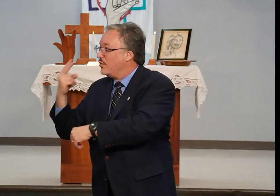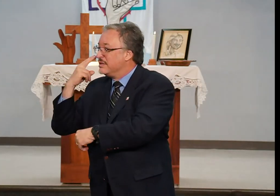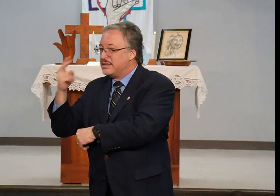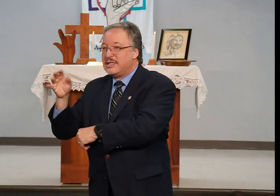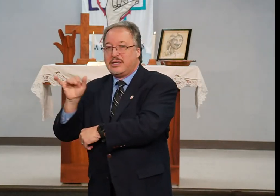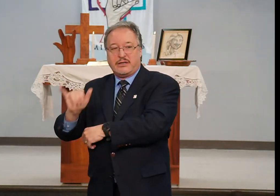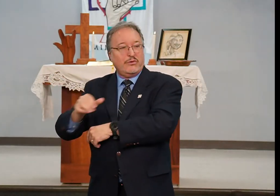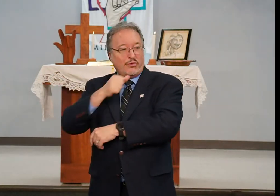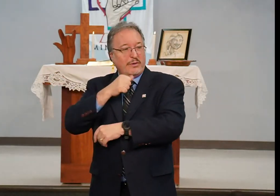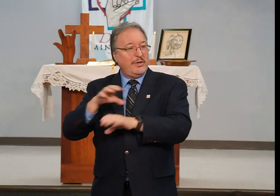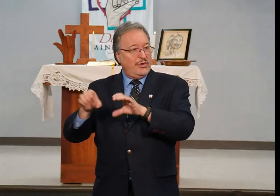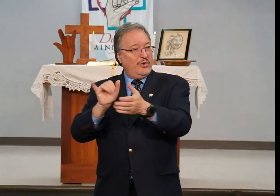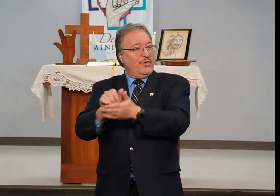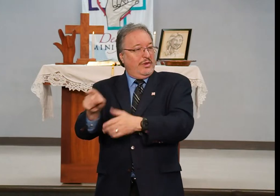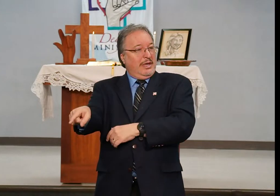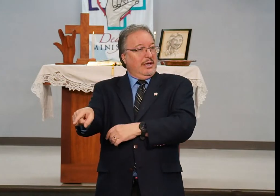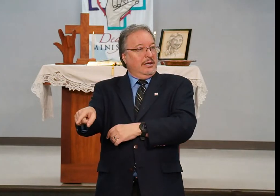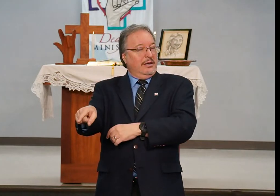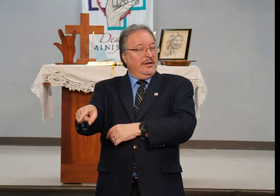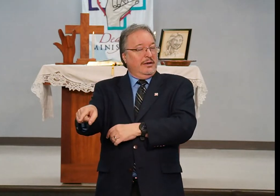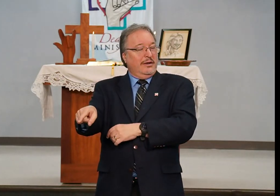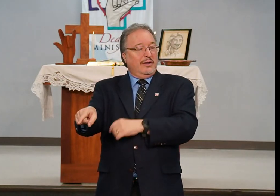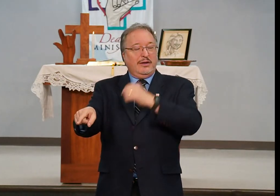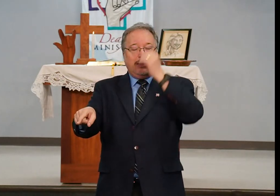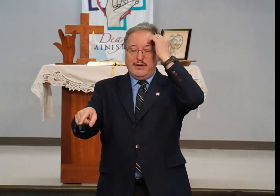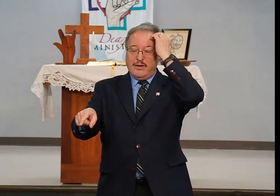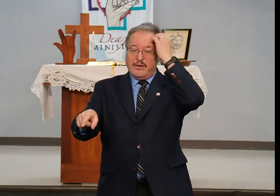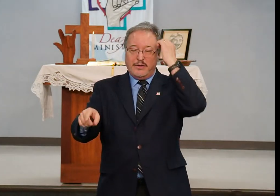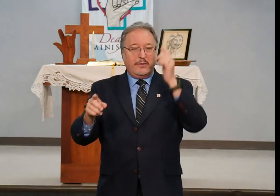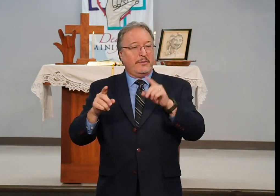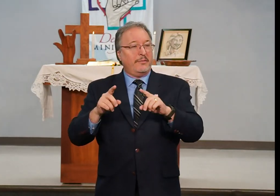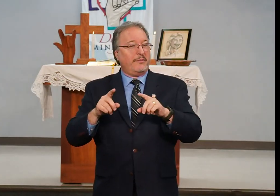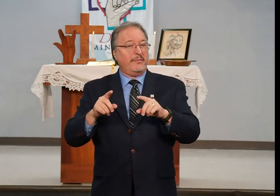and shared so much, we see that